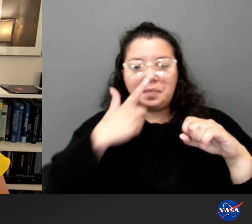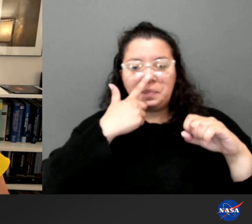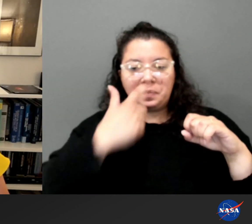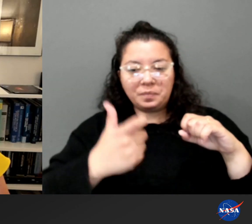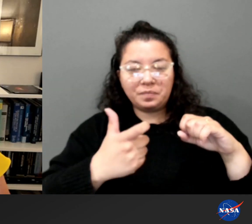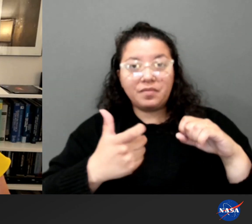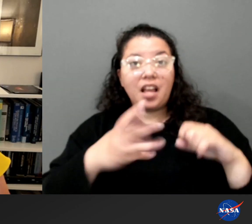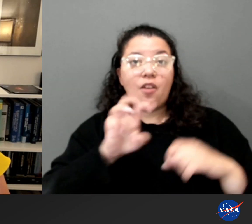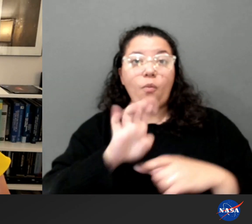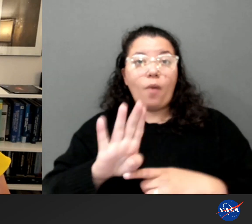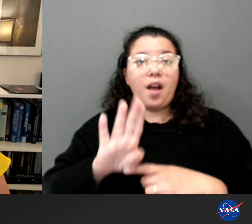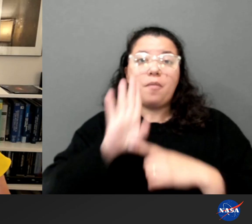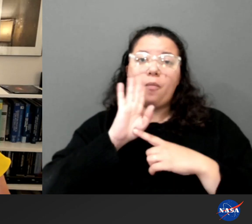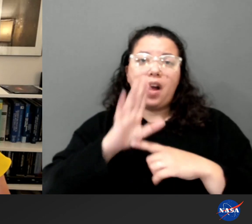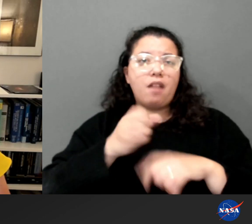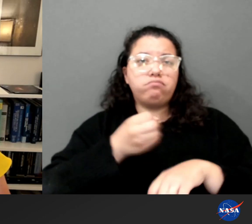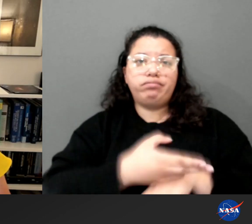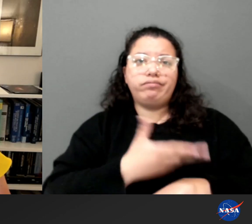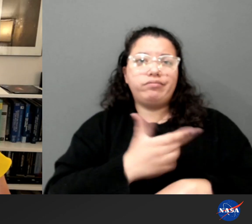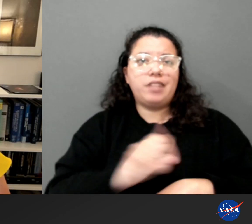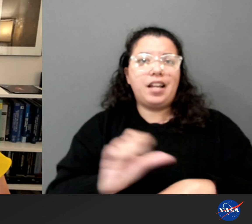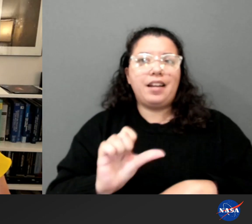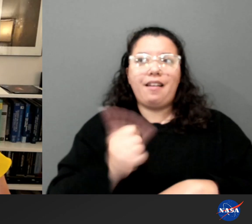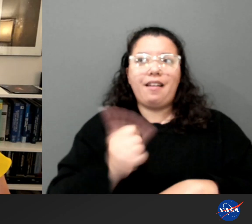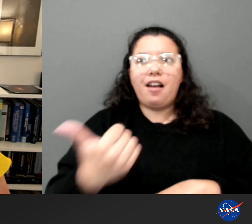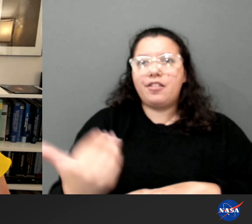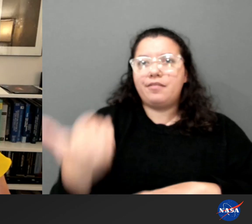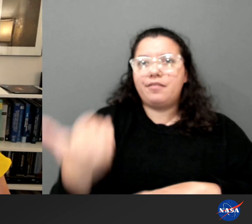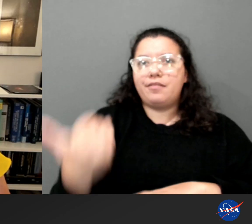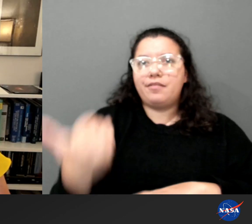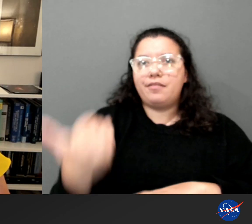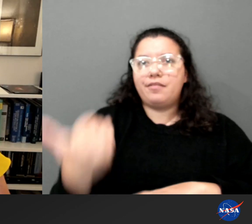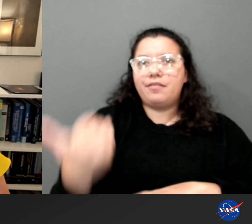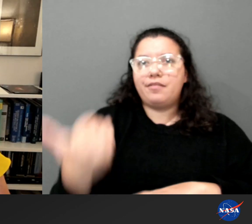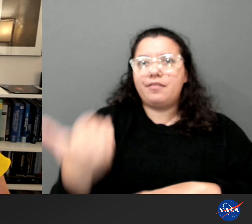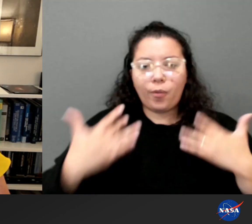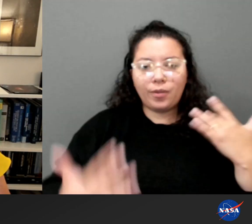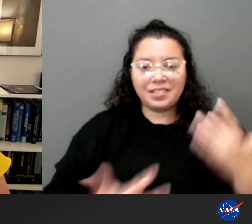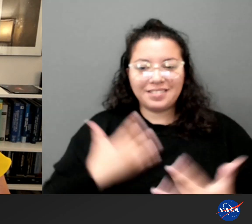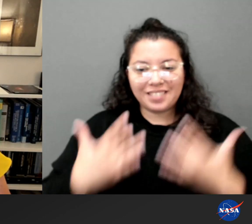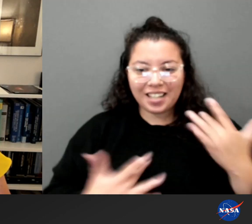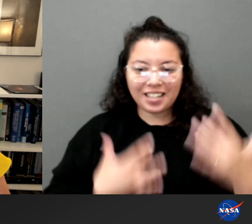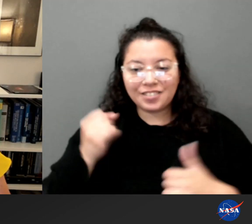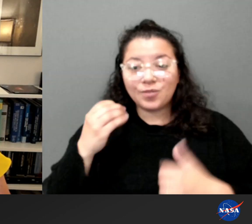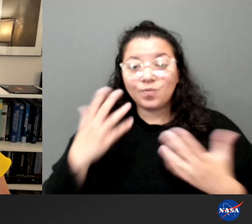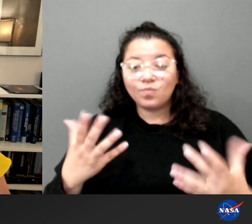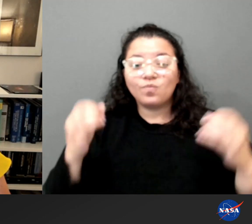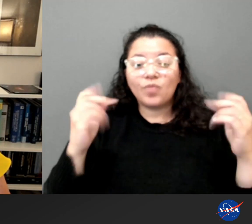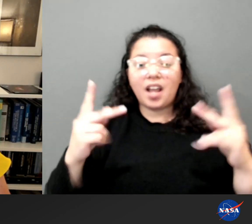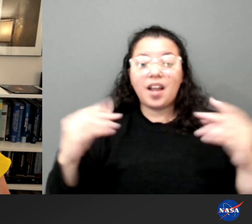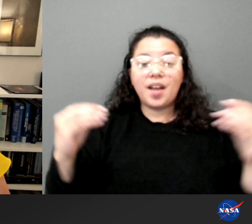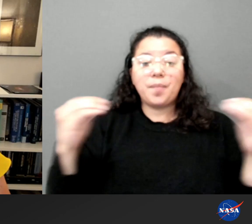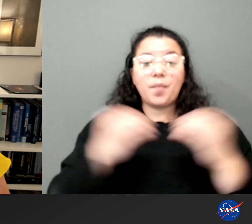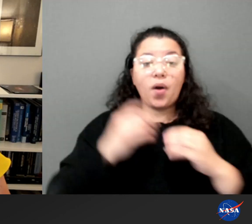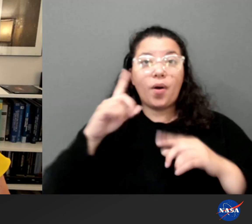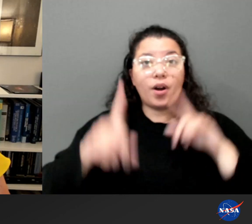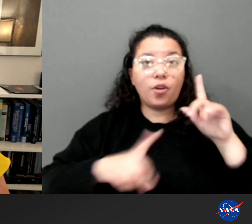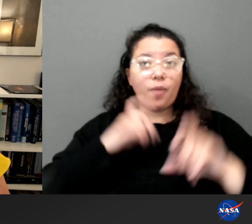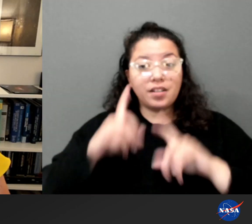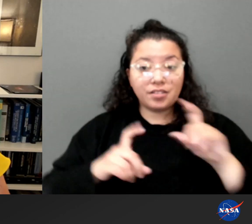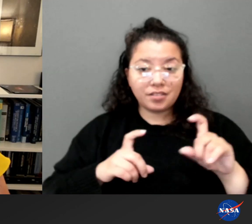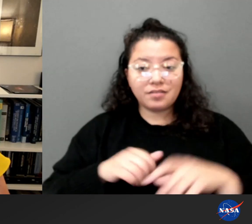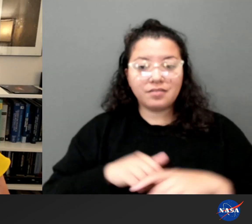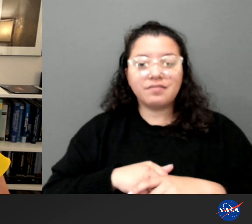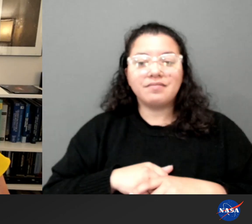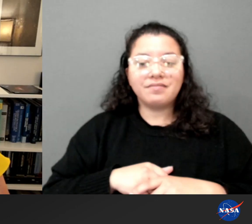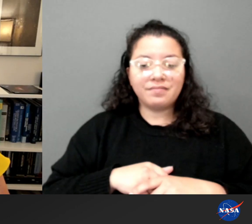telescope has. So it's exciting. So some more questions here. We have a question,